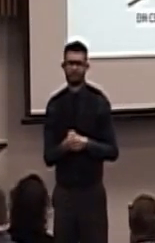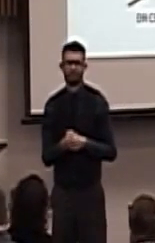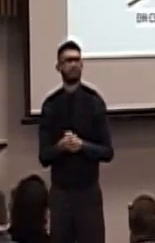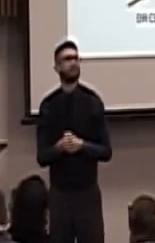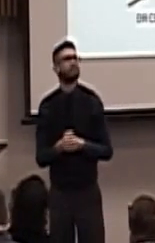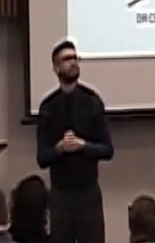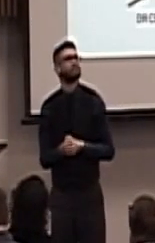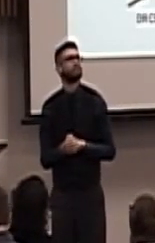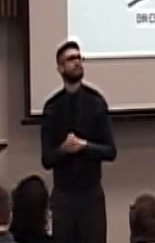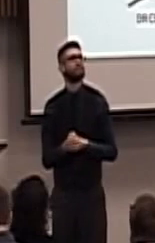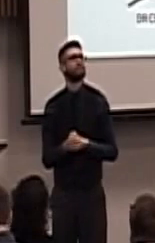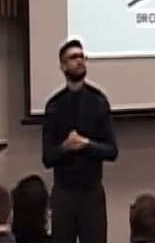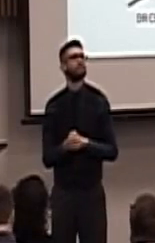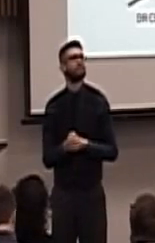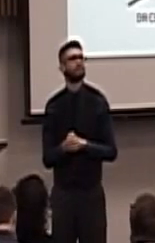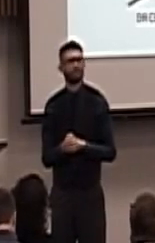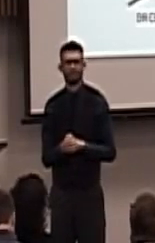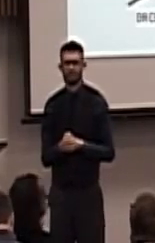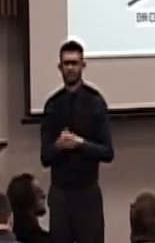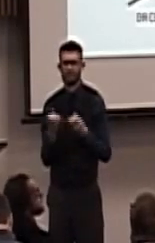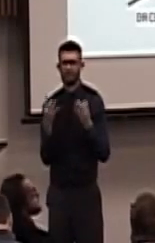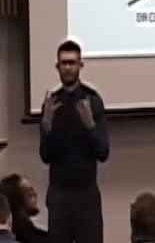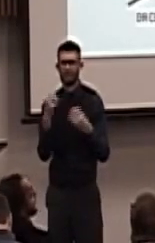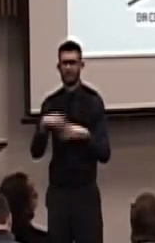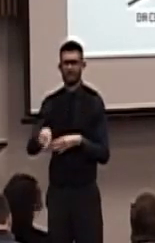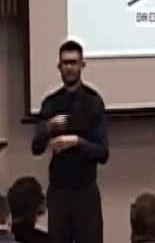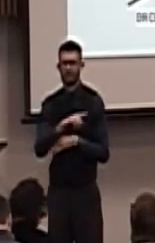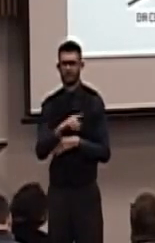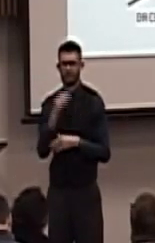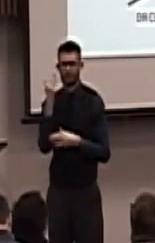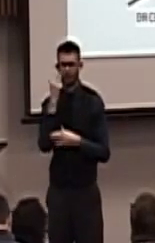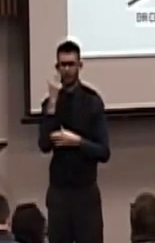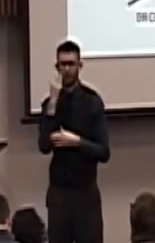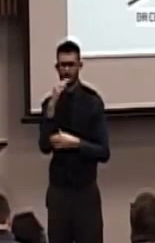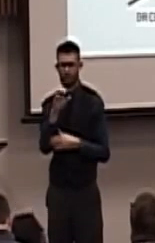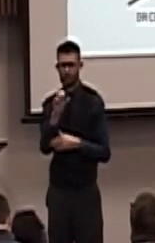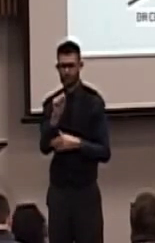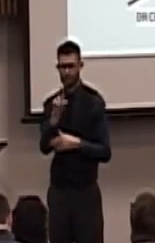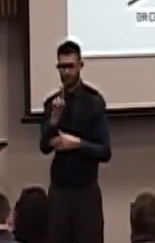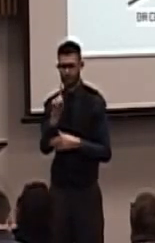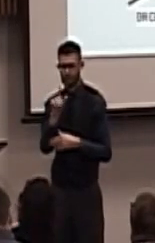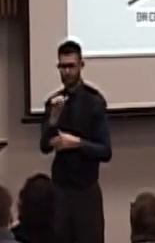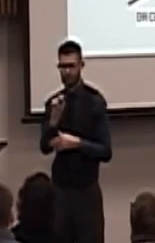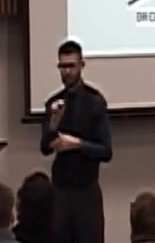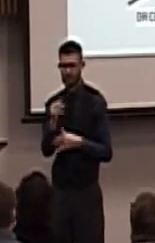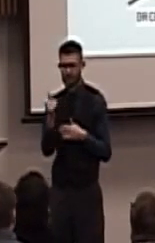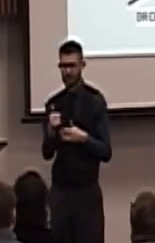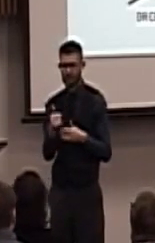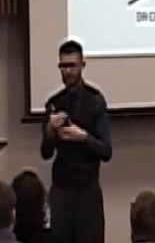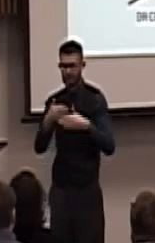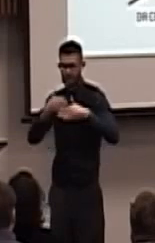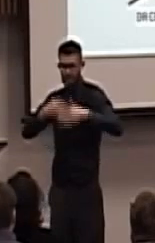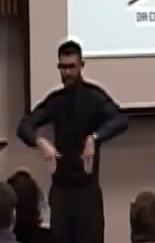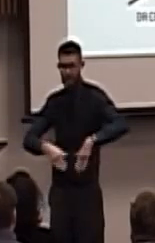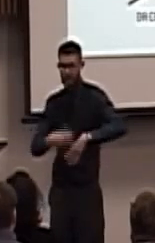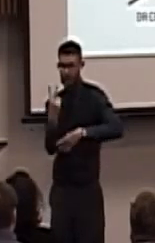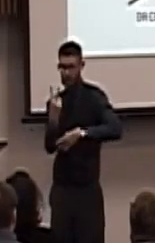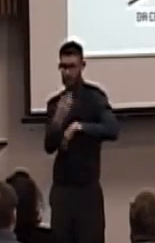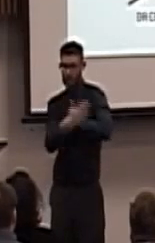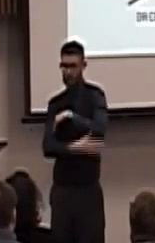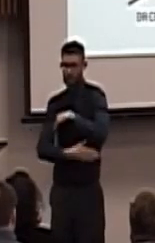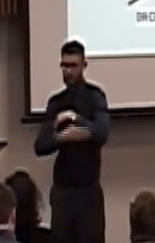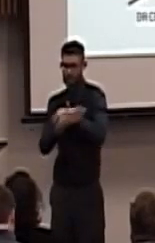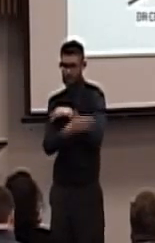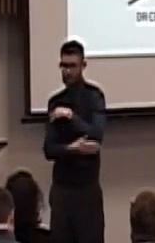of course, a lot of you already know that Sudan has now split into two countries about 6 years ago.